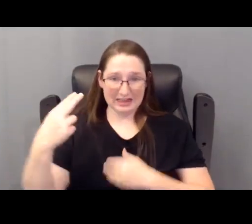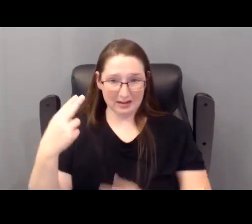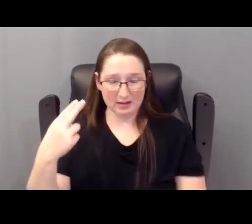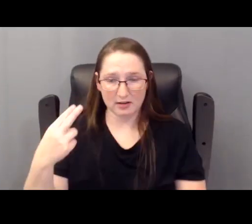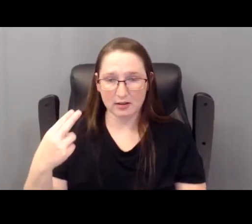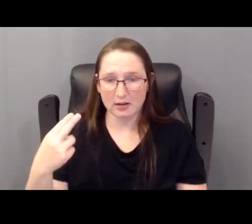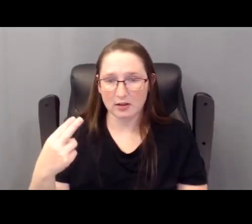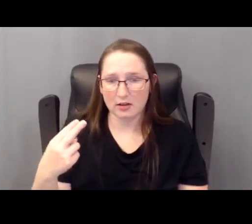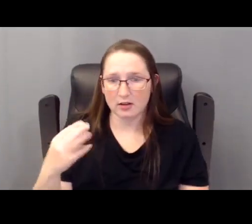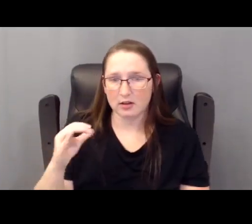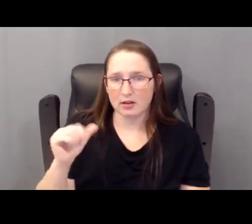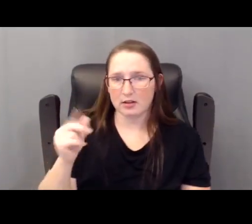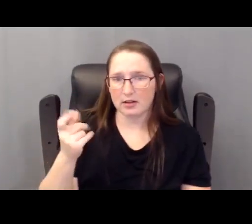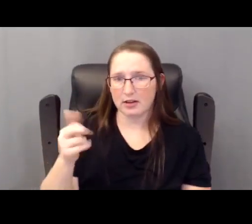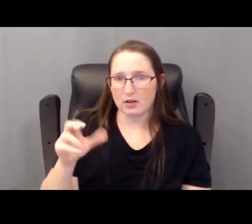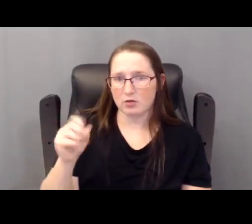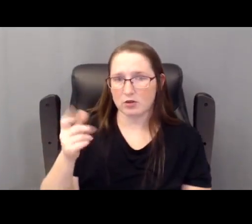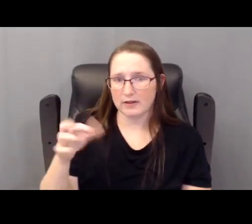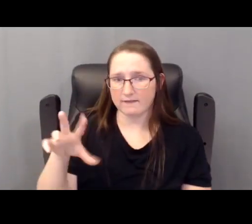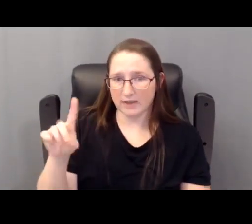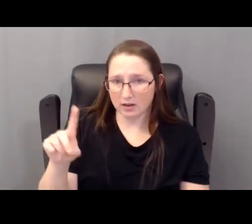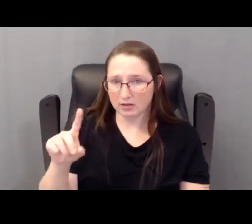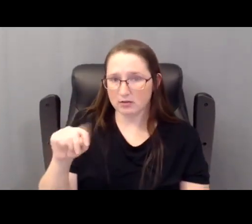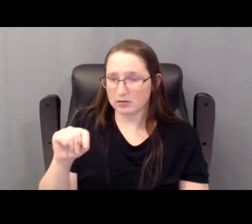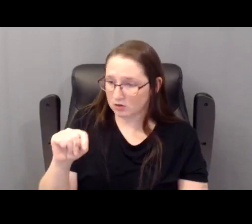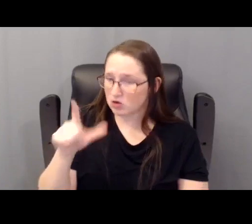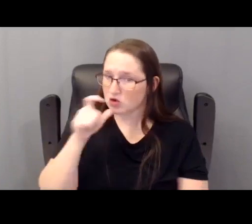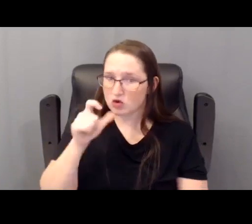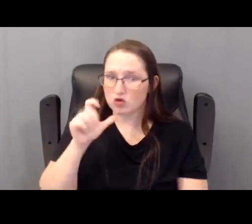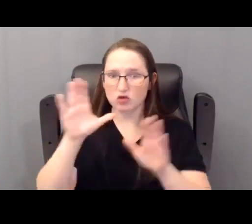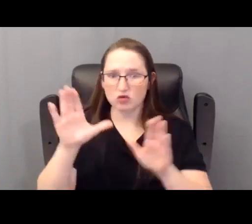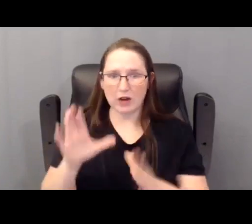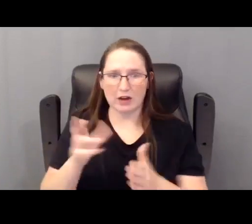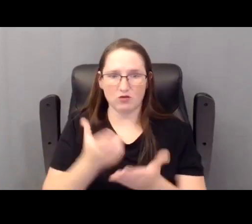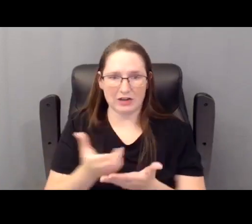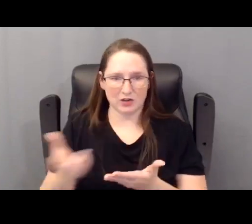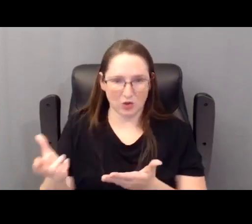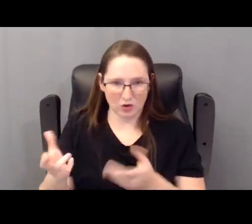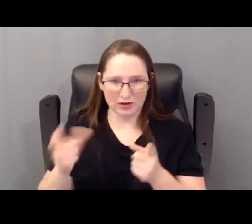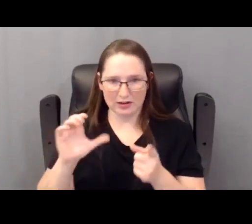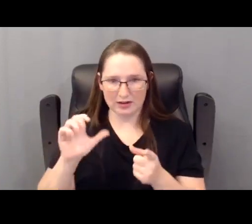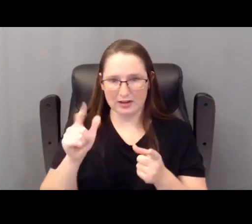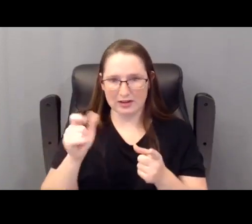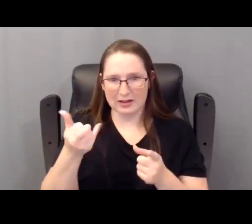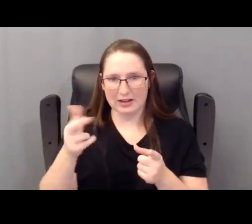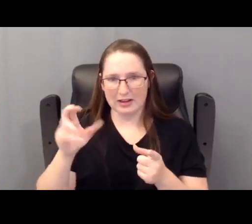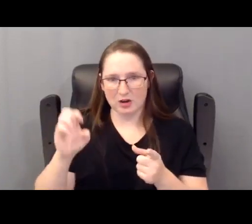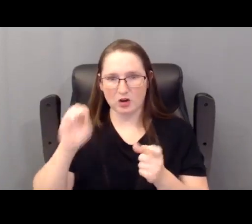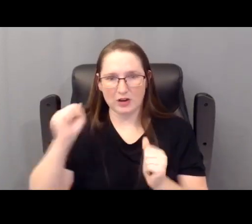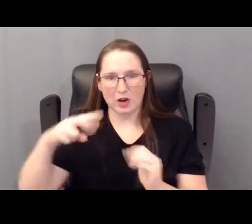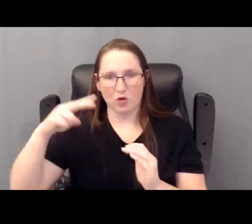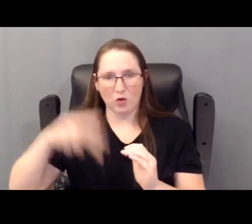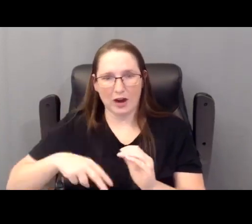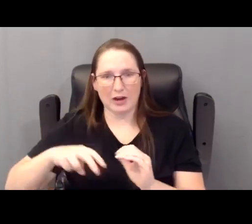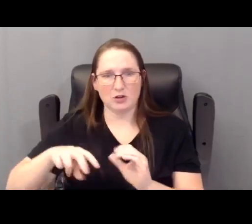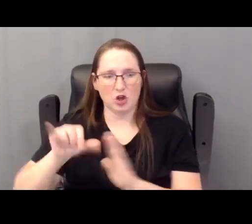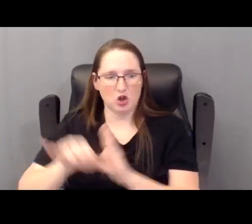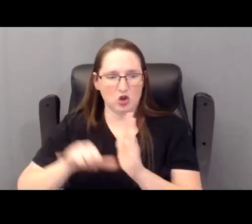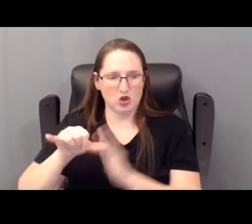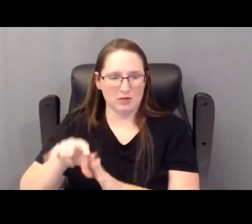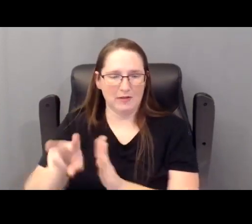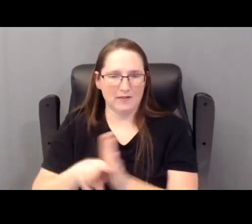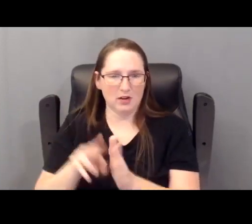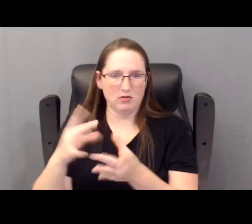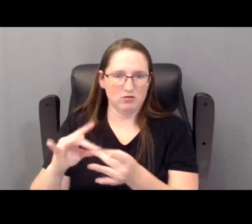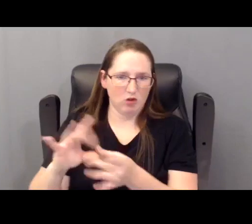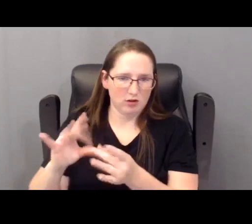Claire Rosenbaum, who is a wonderful resource, just typed in the chat. You can watch a YouTube video that describes self-direction, and she